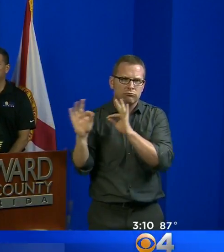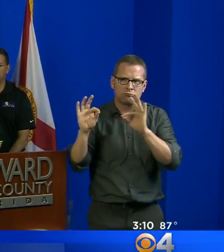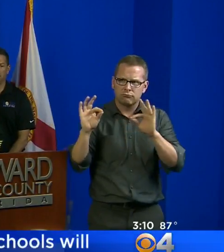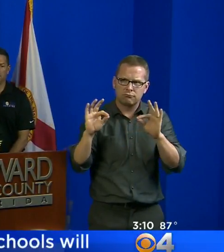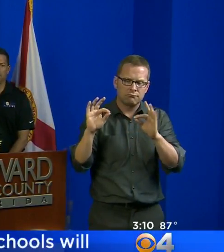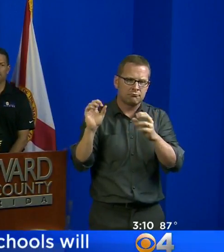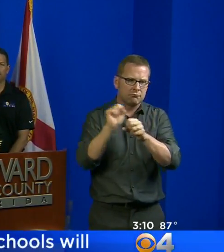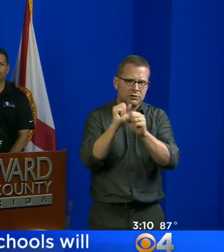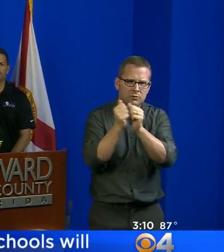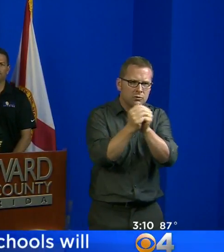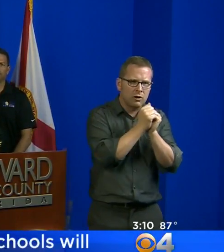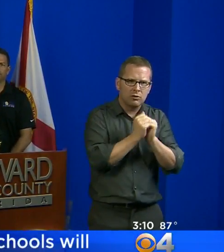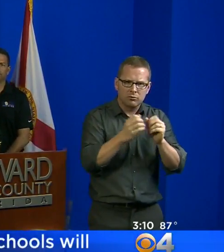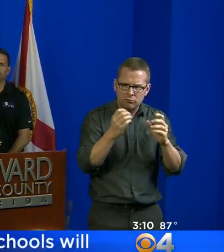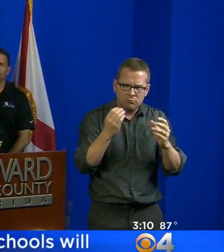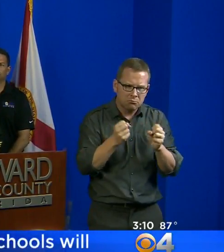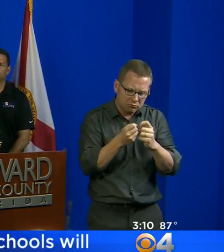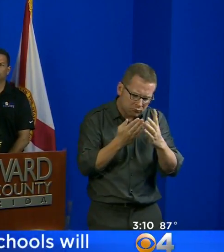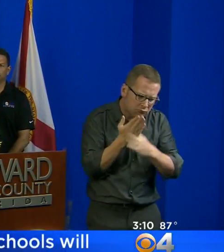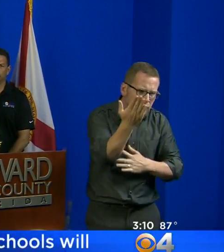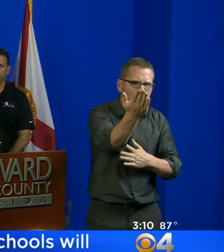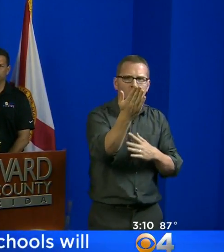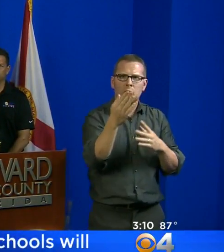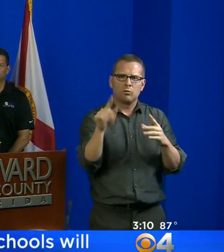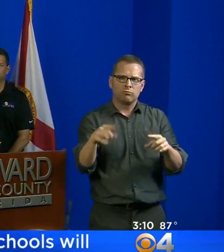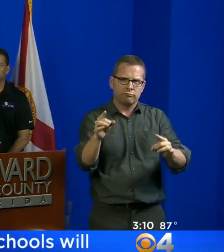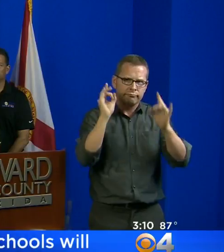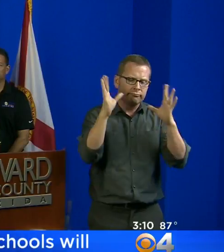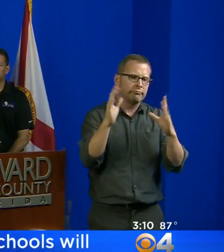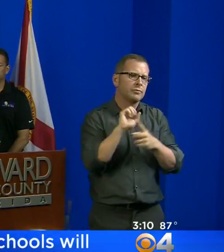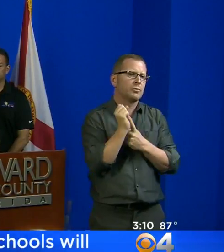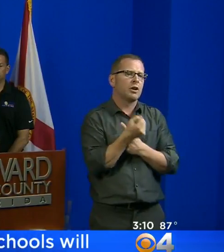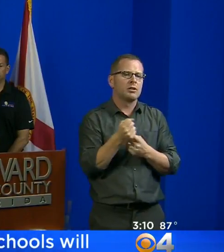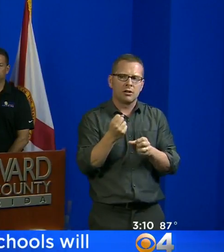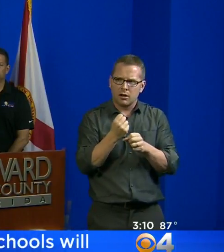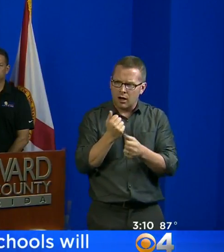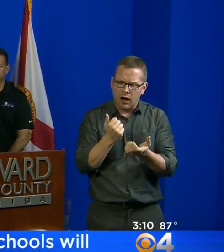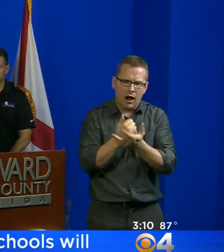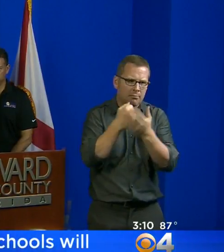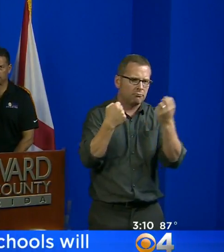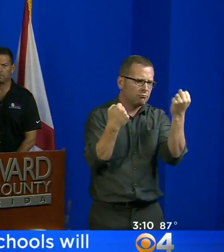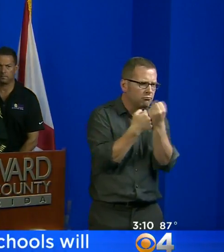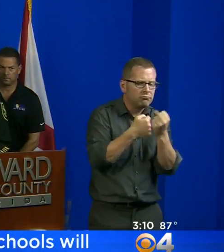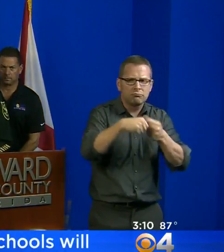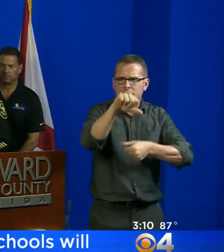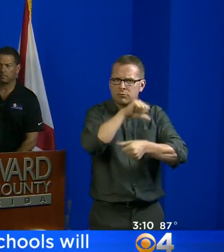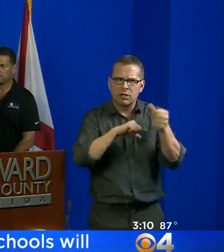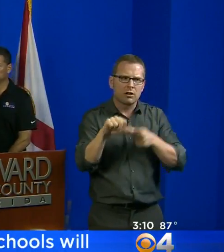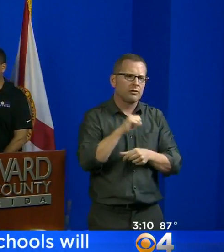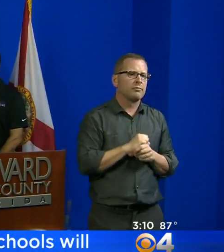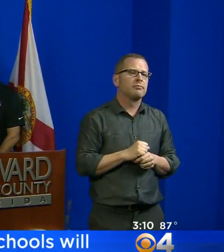in the recovery process, and we got this. Preparation, training, we have this. Thank you. Thank you,